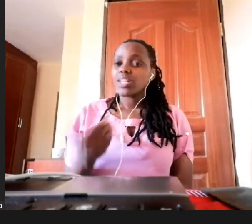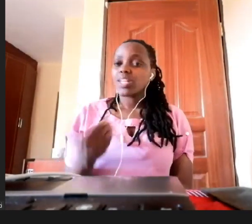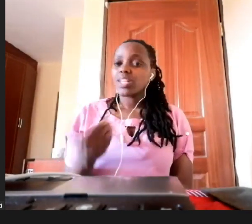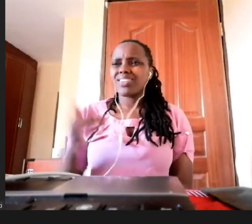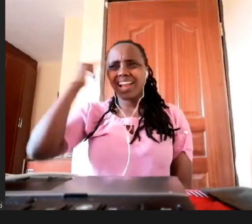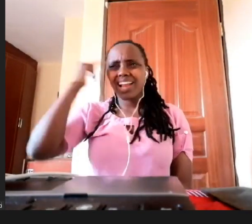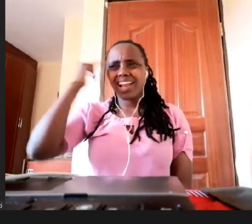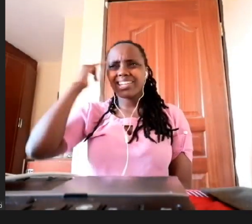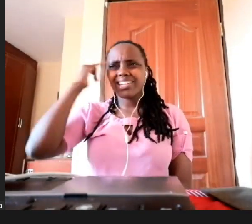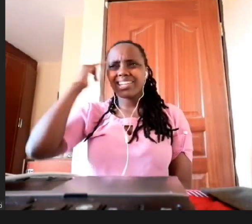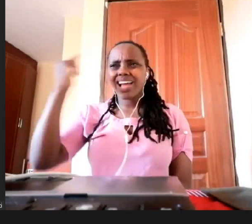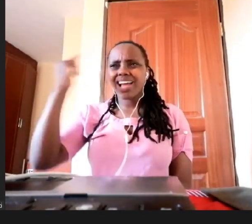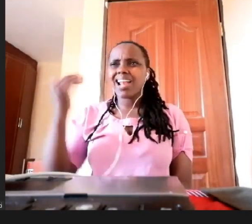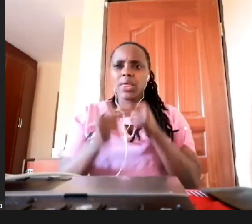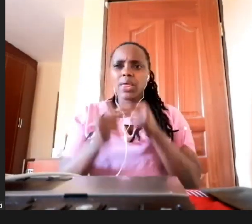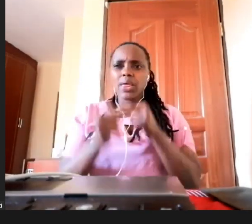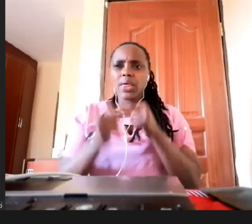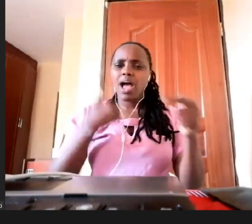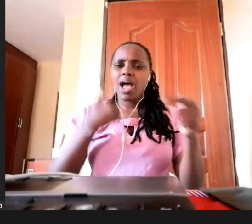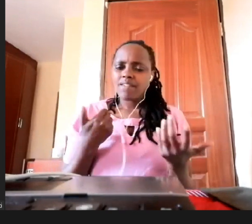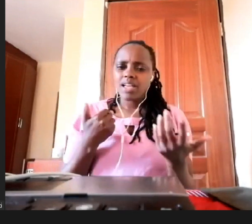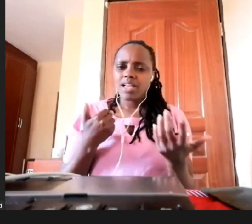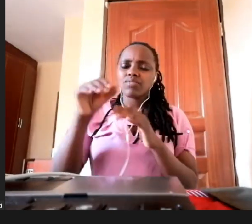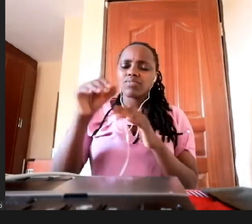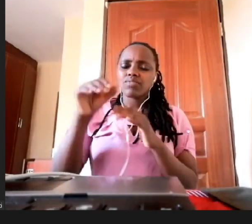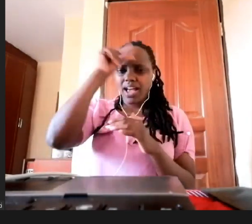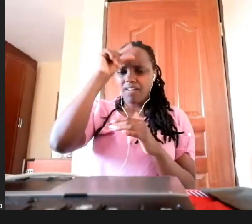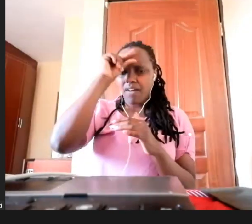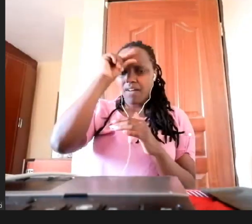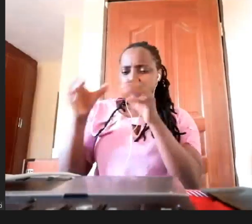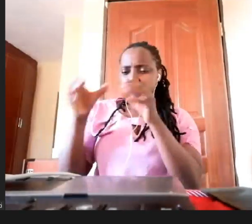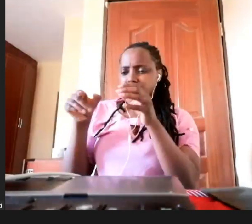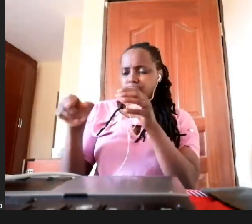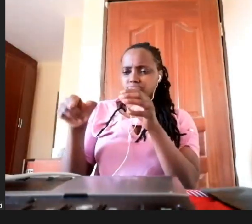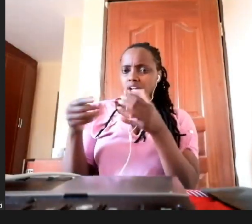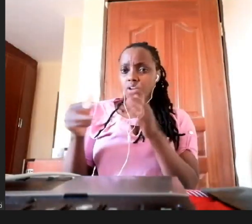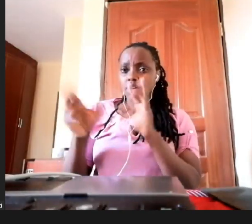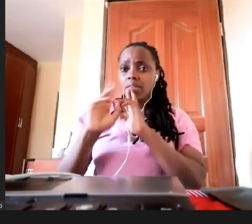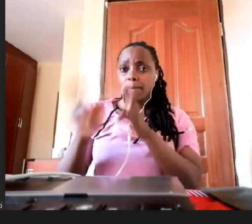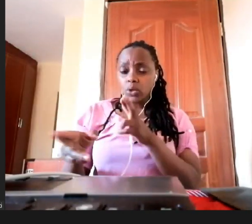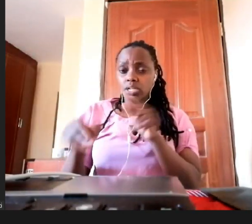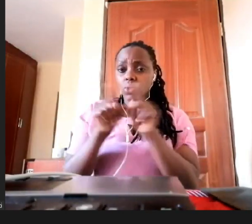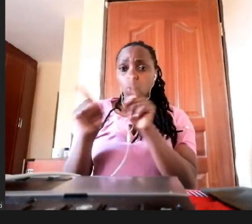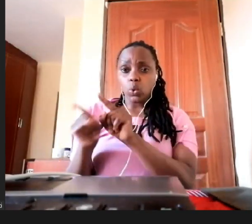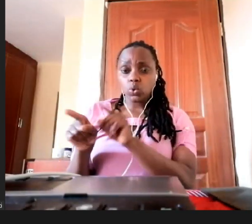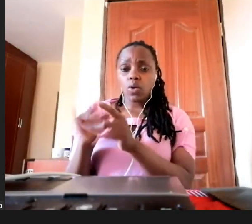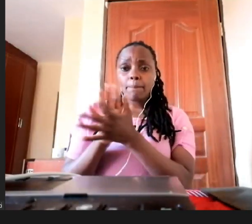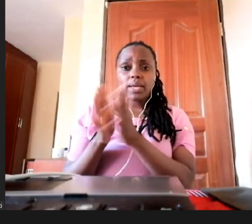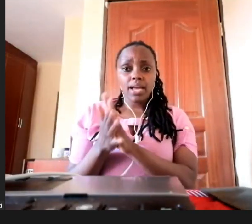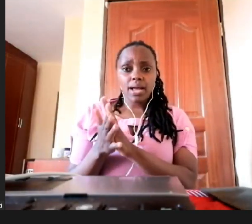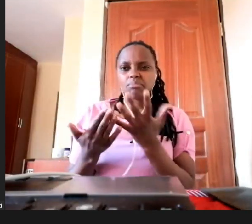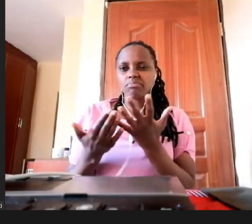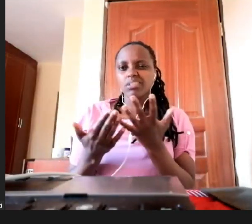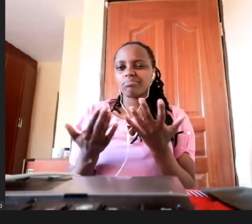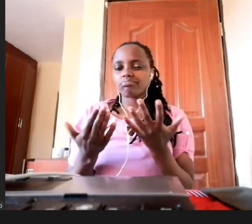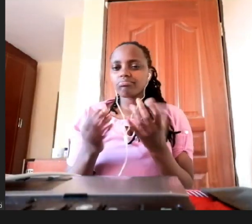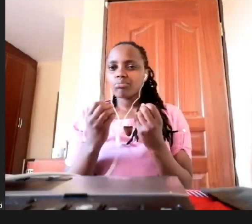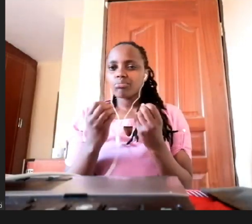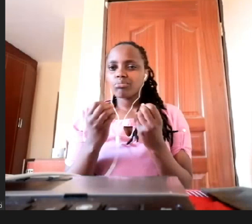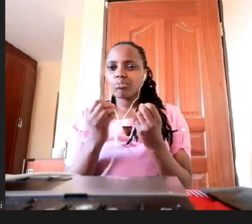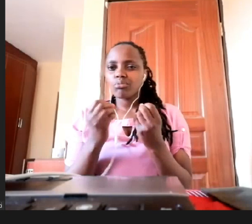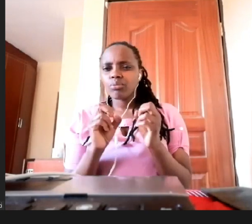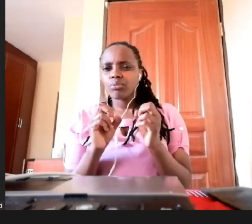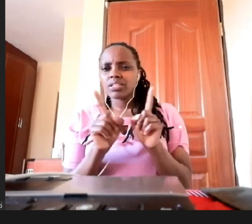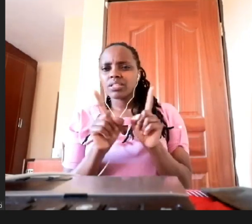process of putting together a state party report, the state will consult CSOs. So it becomes paradoxical when you're presenting your